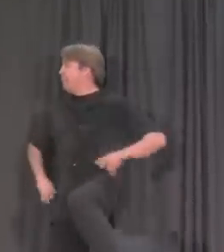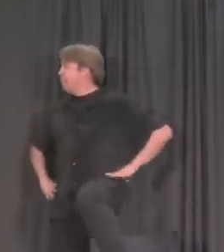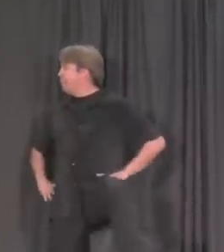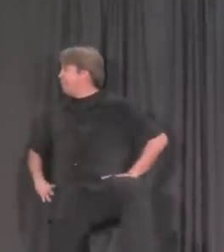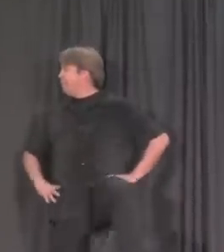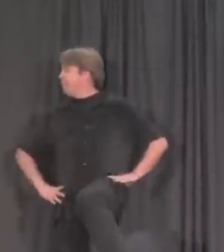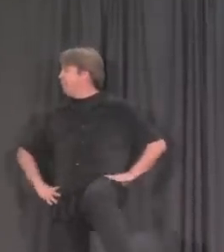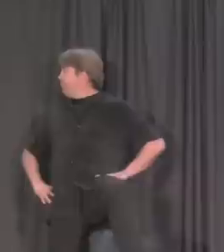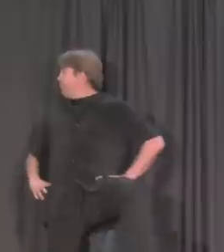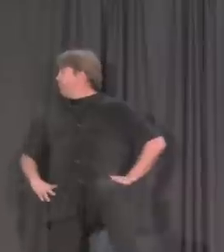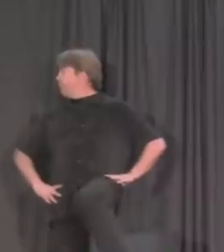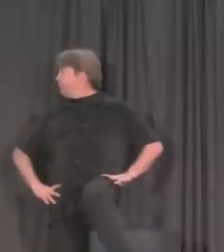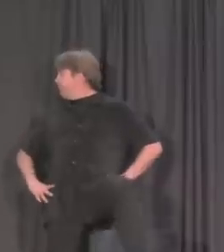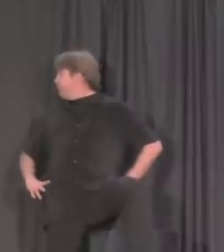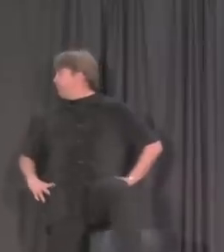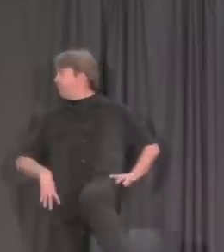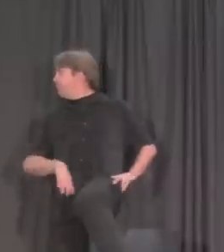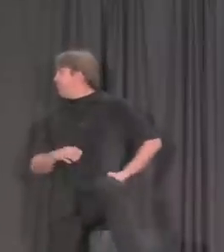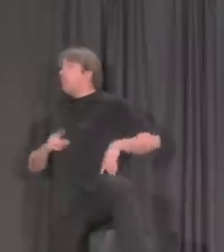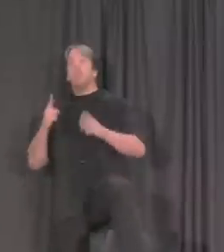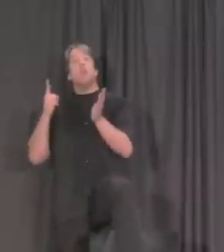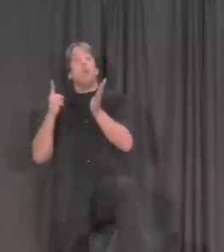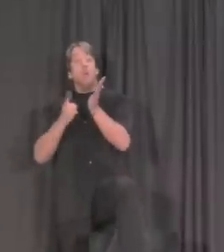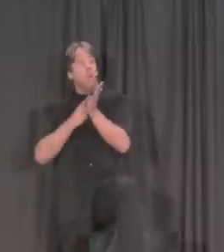So anyway, back to David.